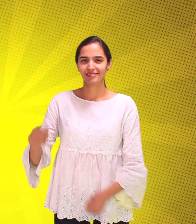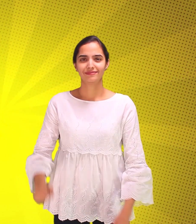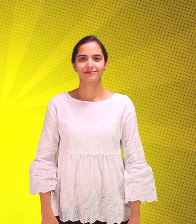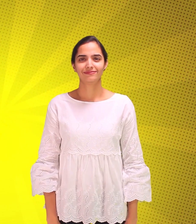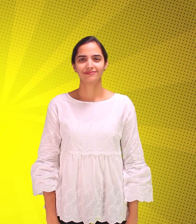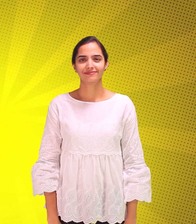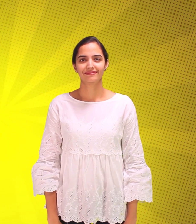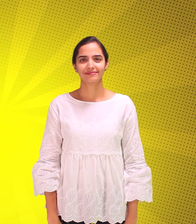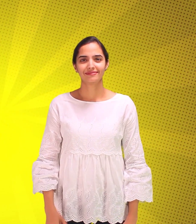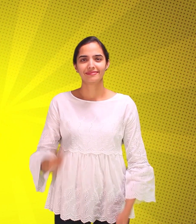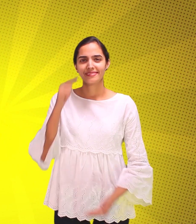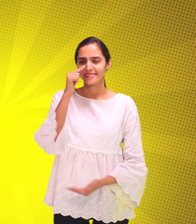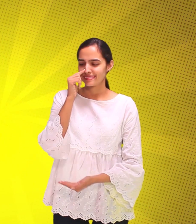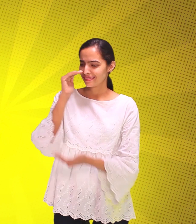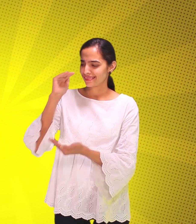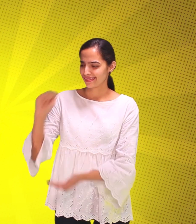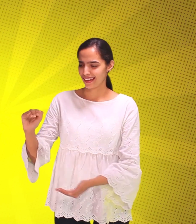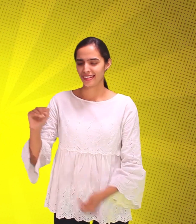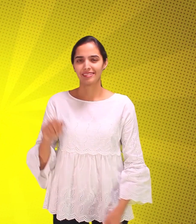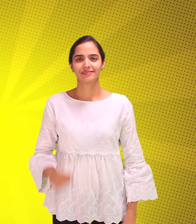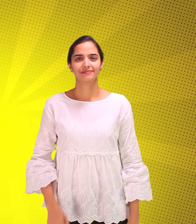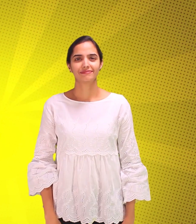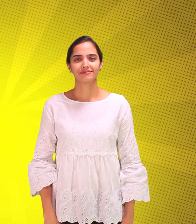This is the sign of daughter. Daughter.